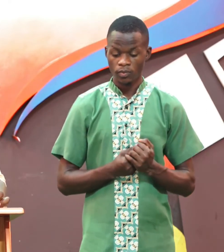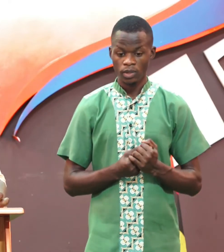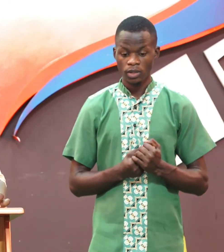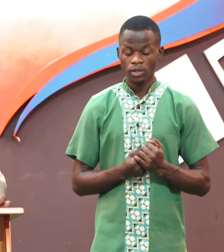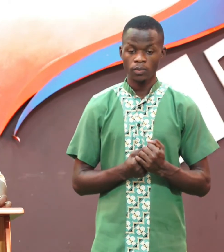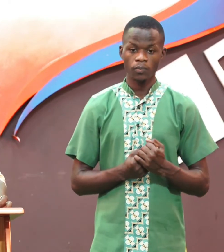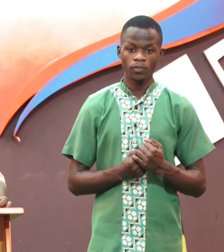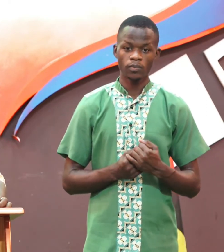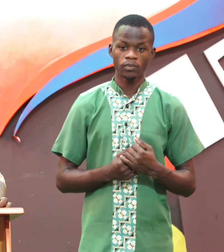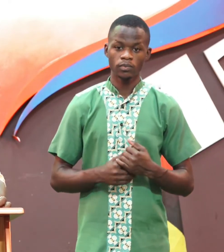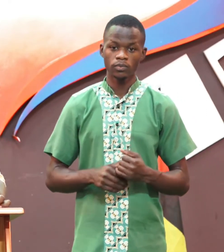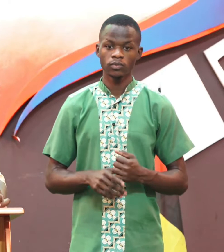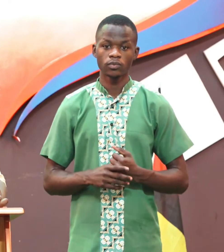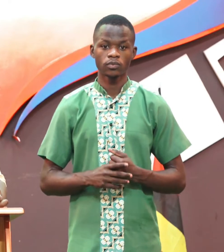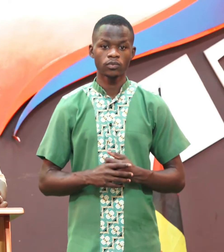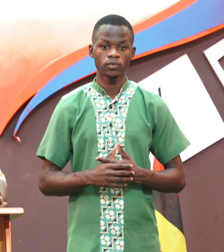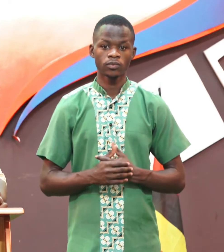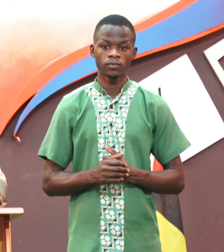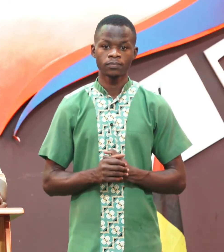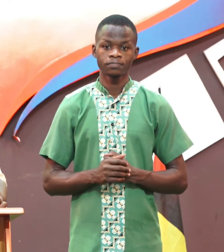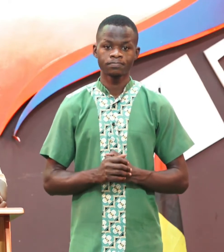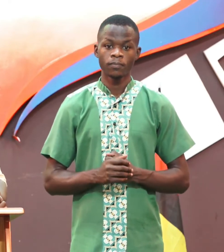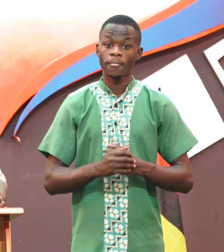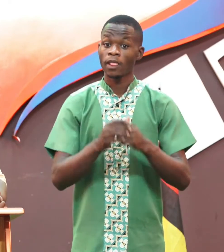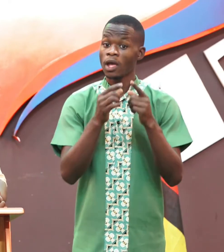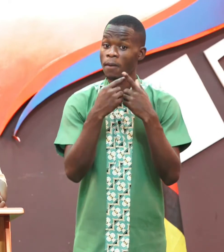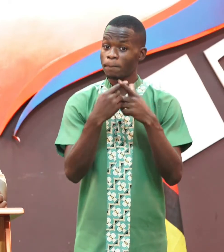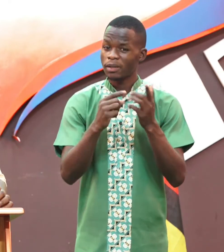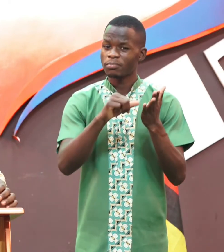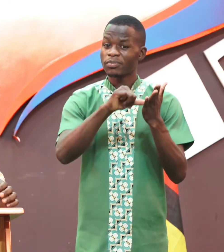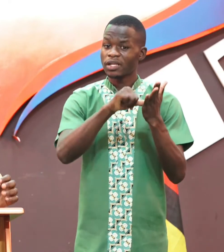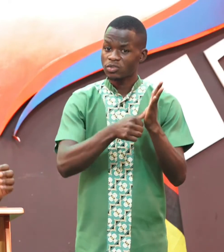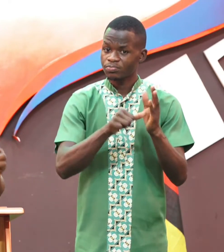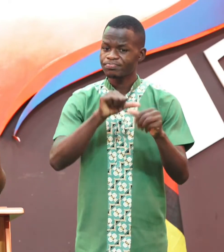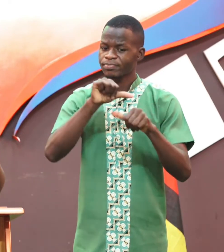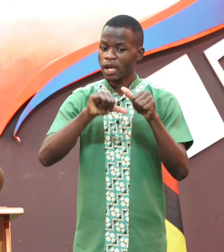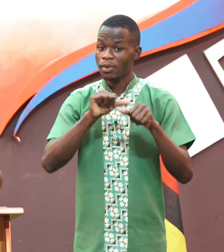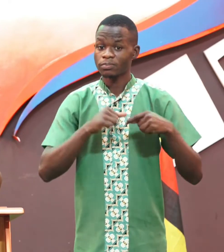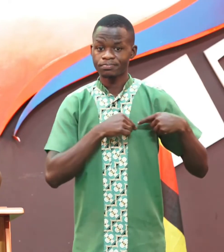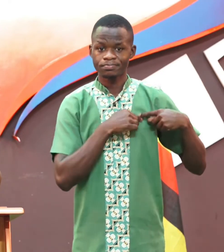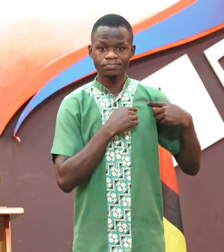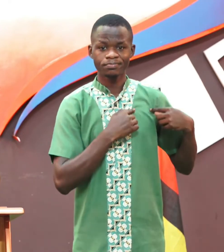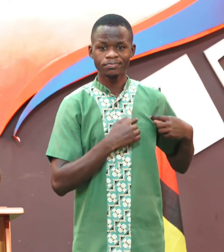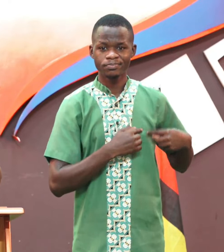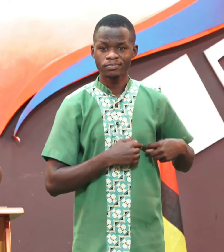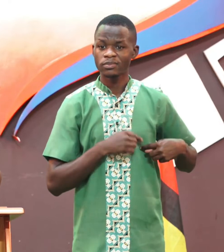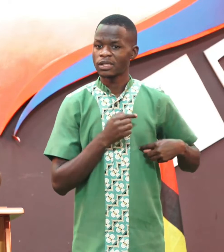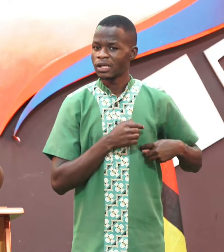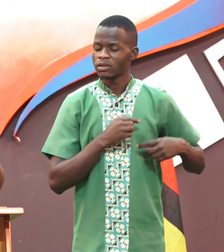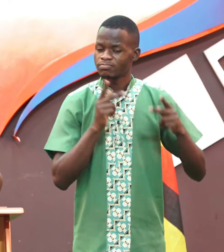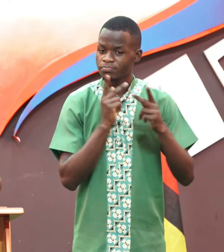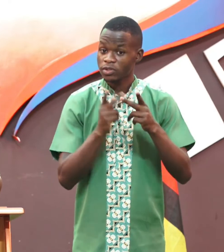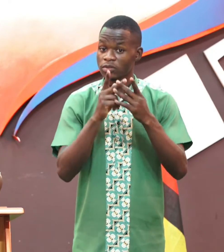as just when your heart is well off. Naye ensonga y'omutima nkulu nnyo okukakasa nti omutima